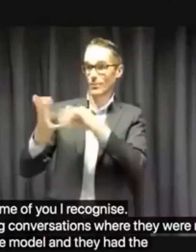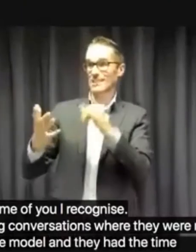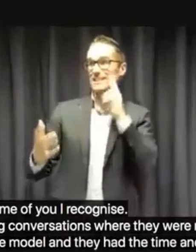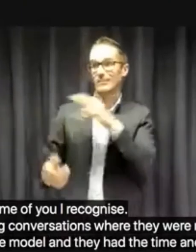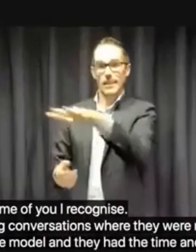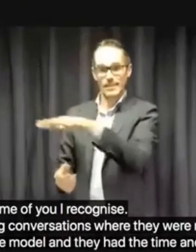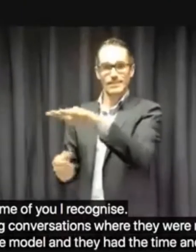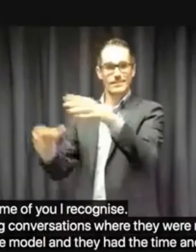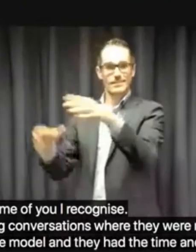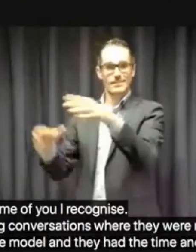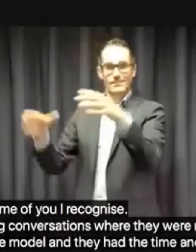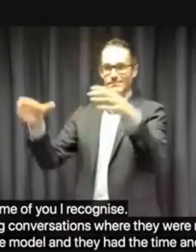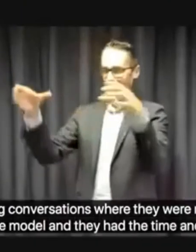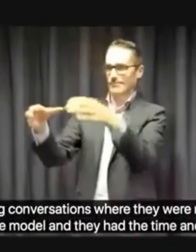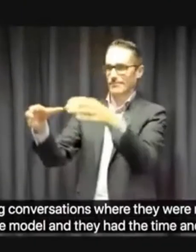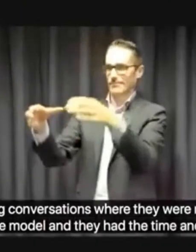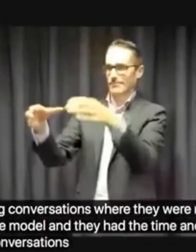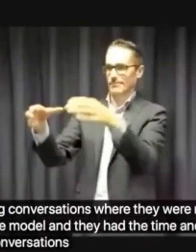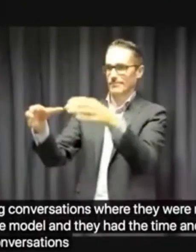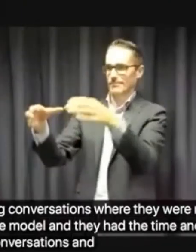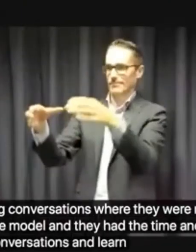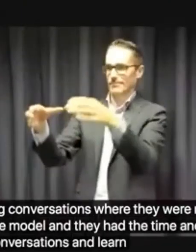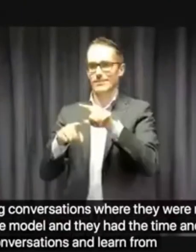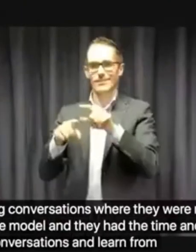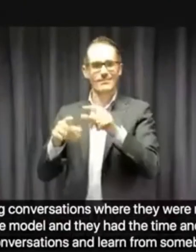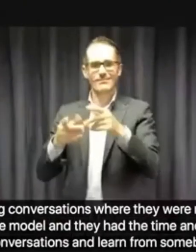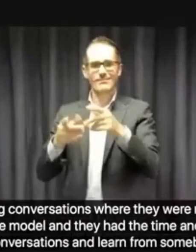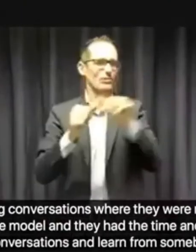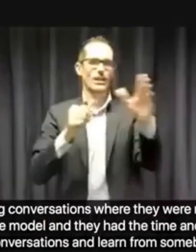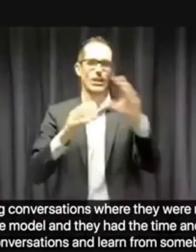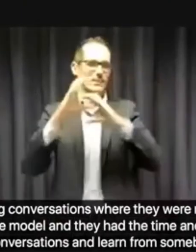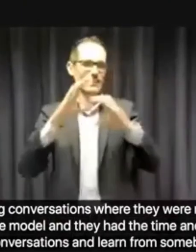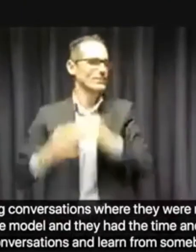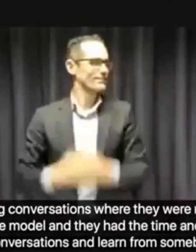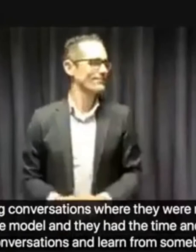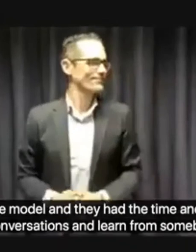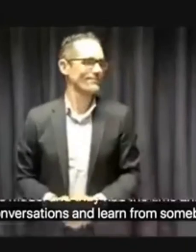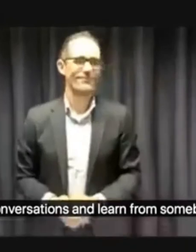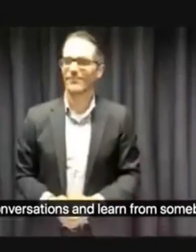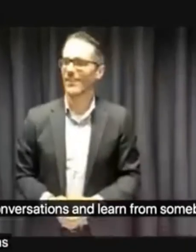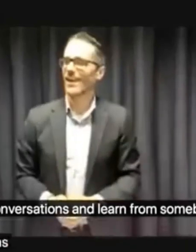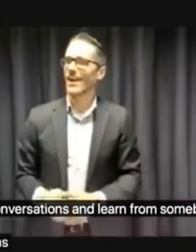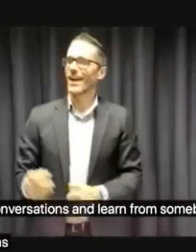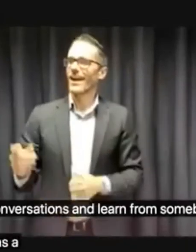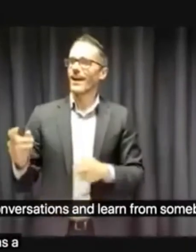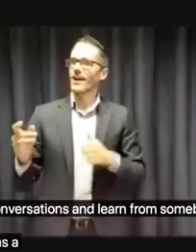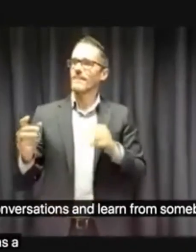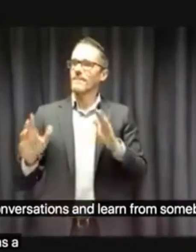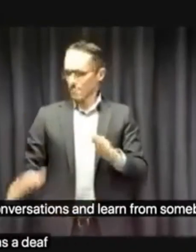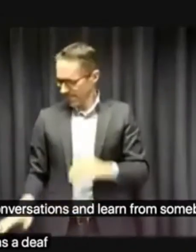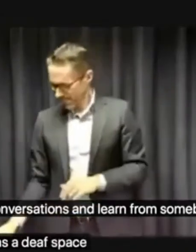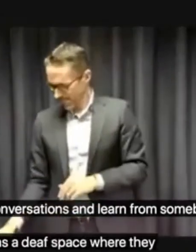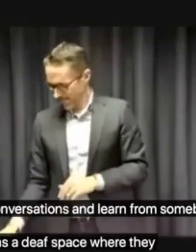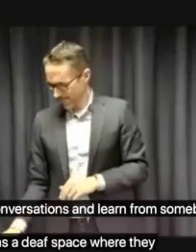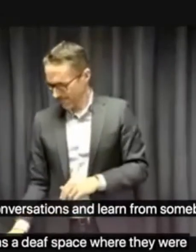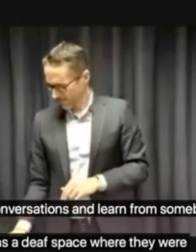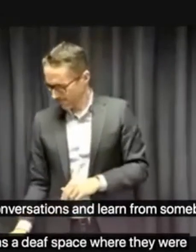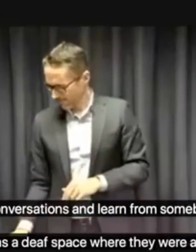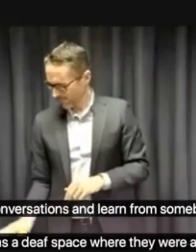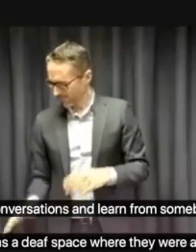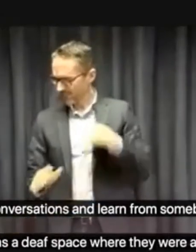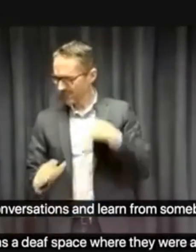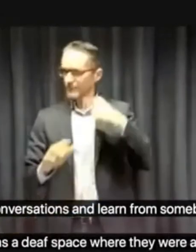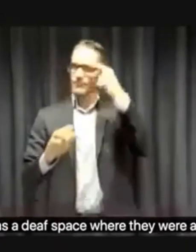who's prominent. And that was a deaf space where people got together at a business breakfast to learn and have great conversations.